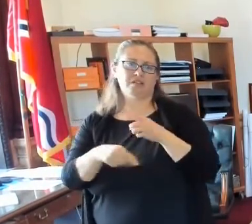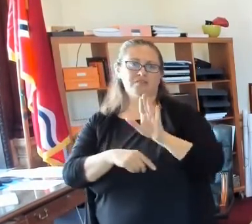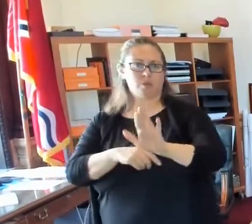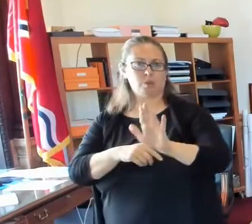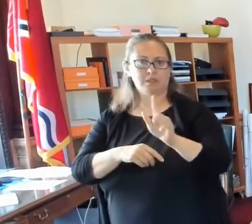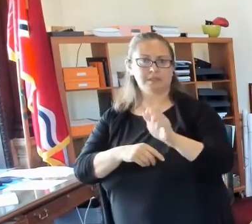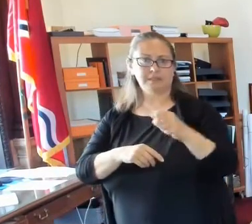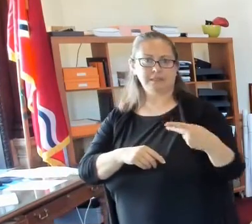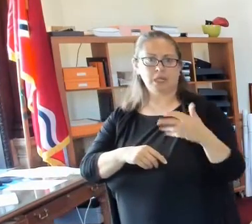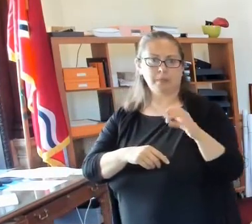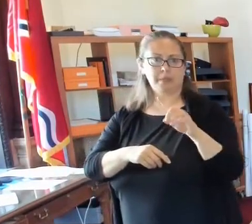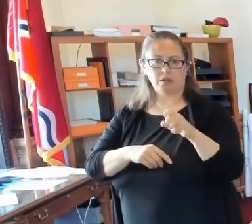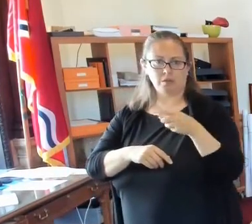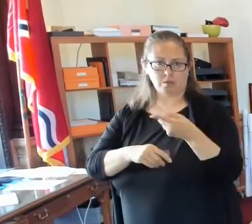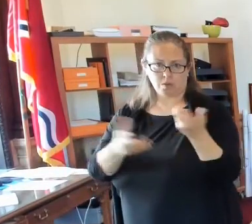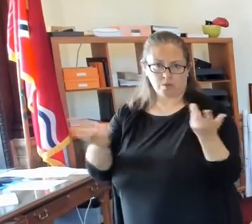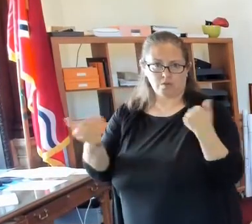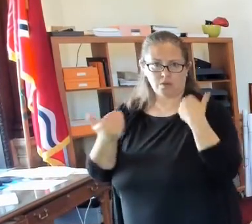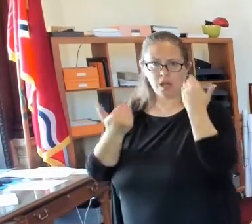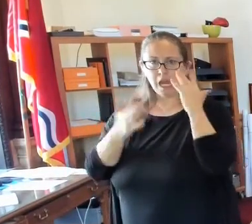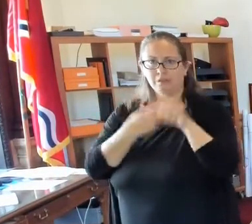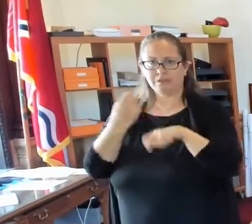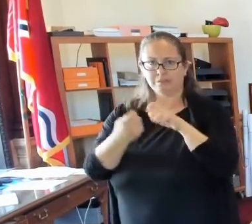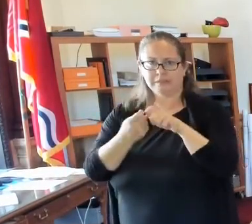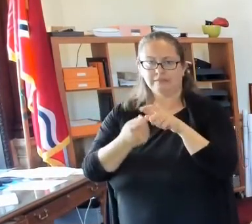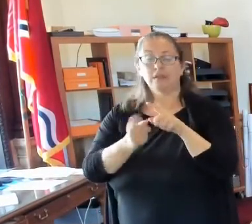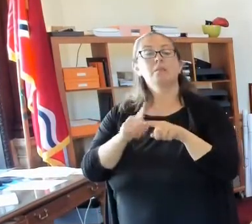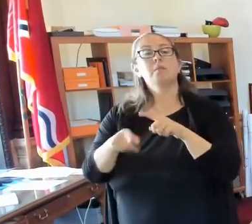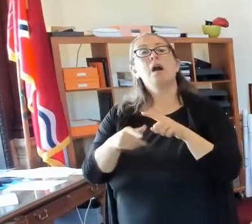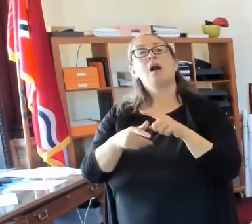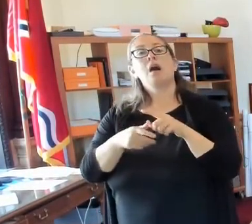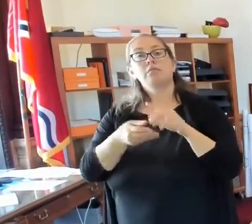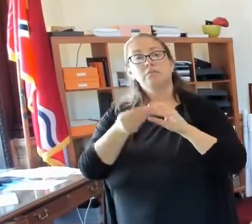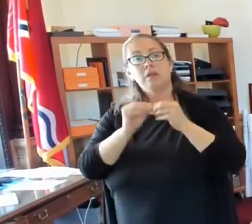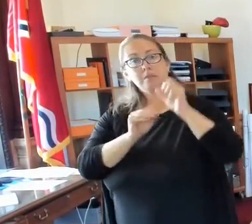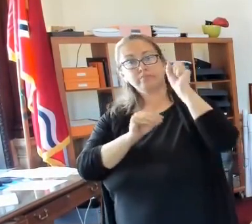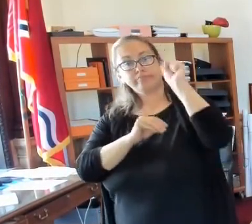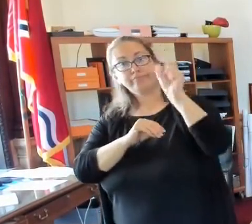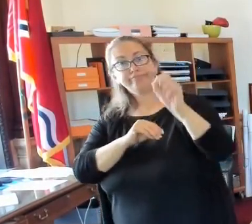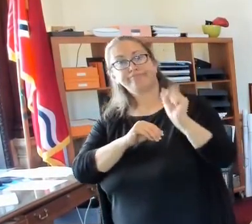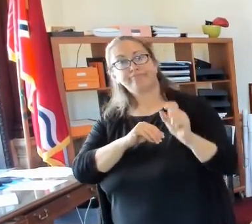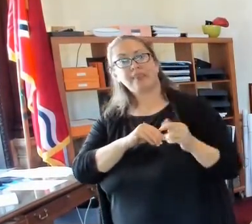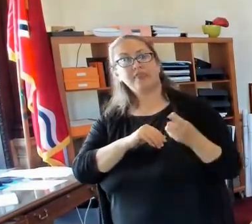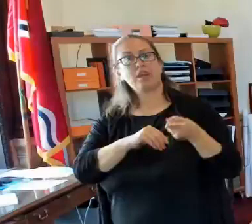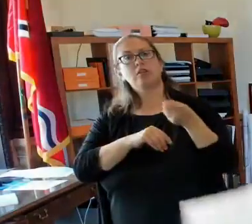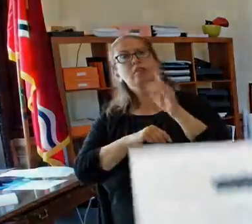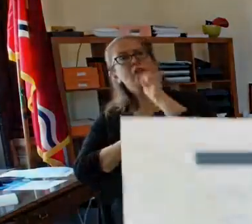if you're interested in a particular one, but they're all available. They're all on the website, and there's a